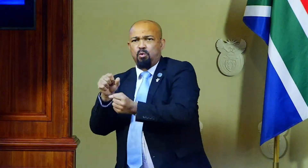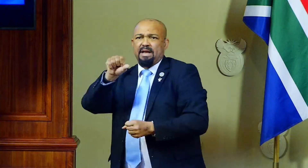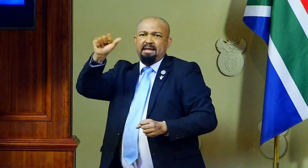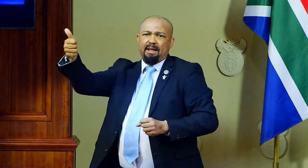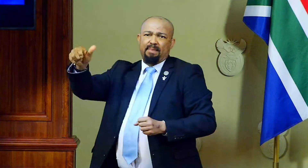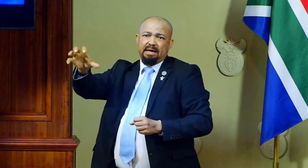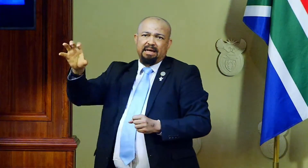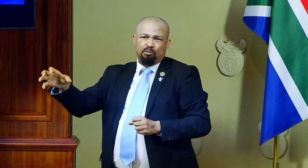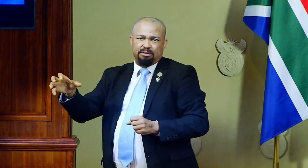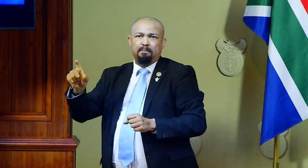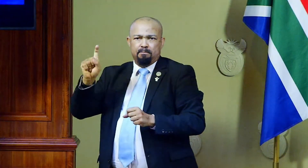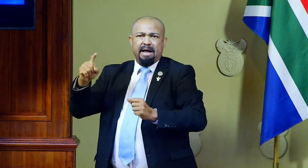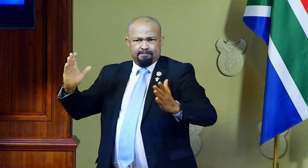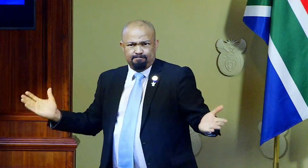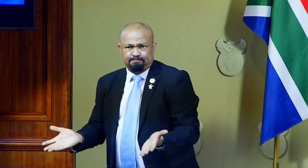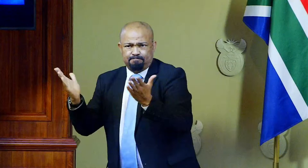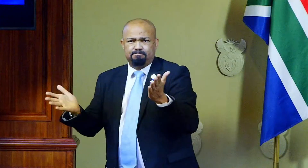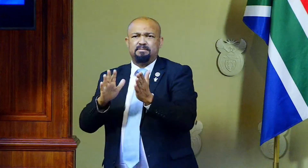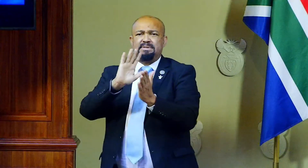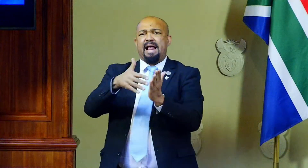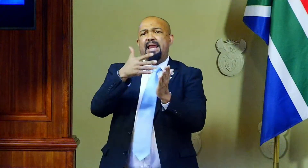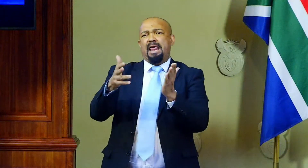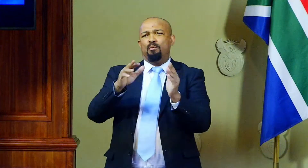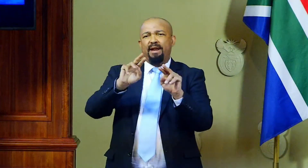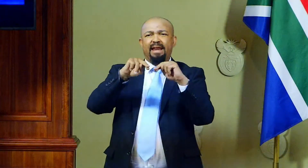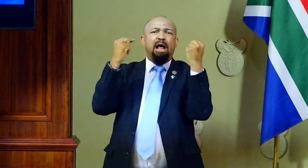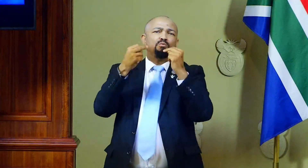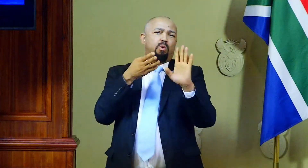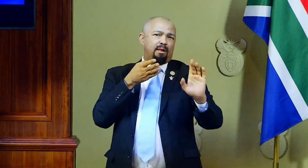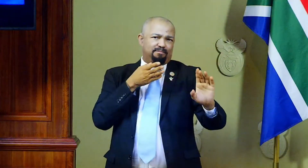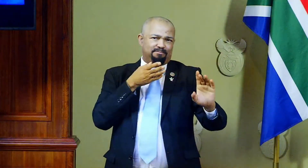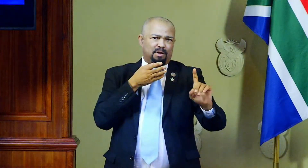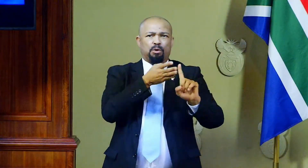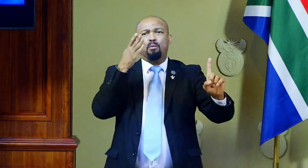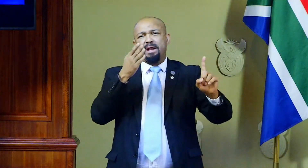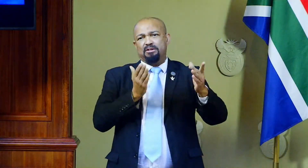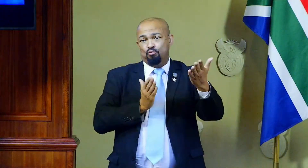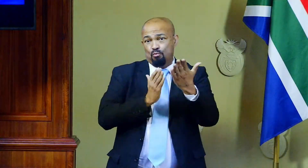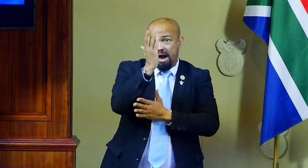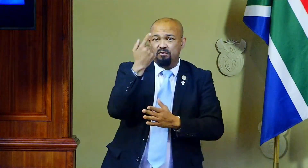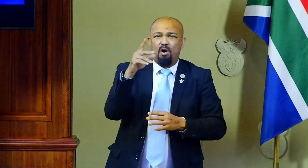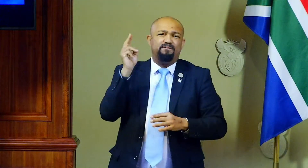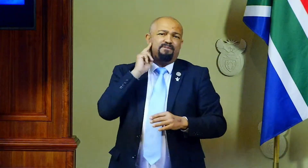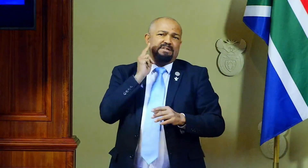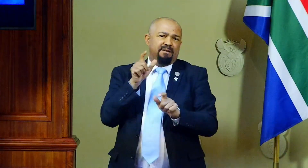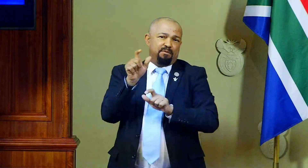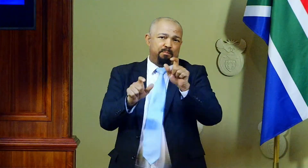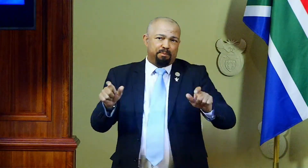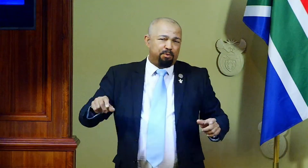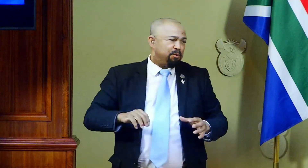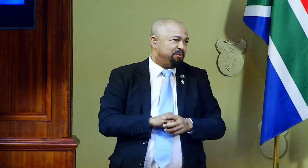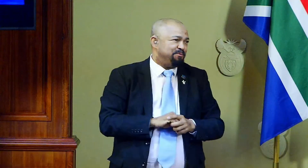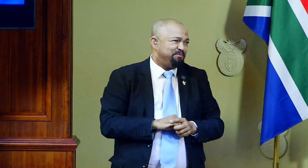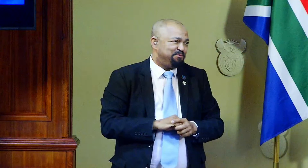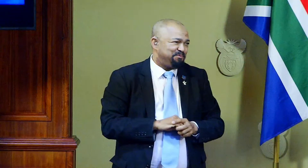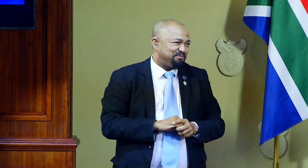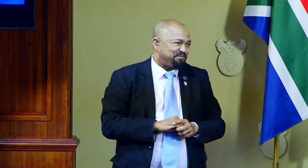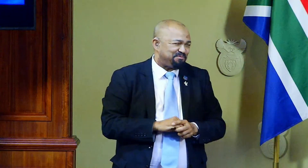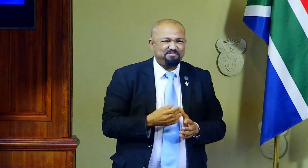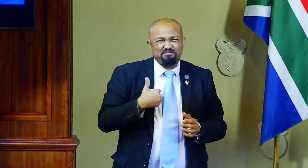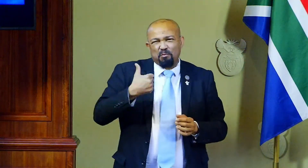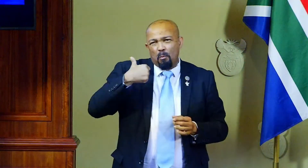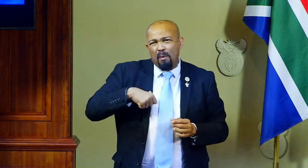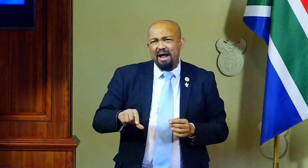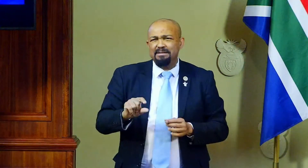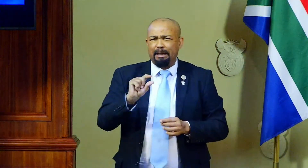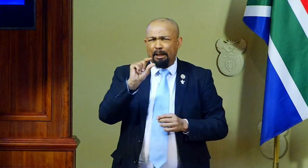Botswana Sign Languages yet. So we need to support the other SADC countries, to